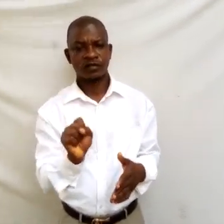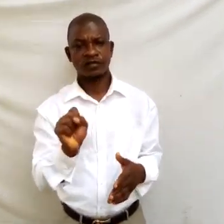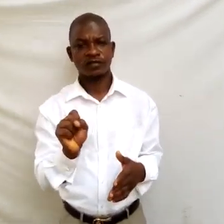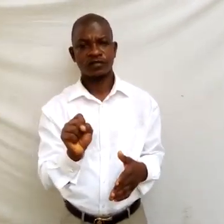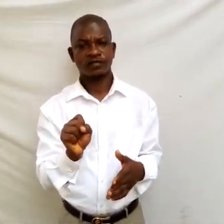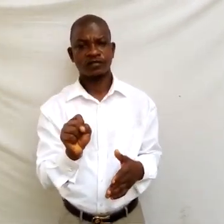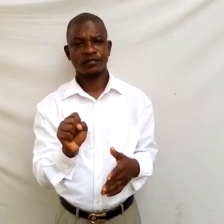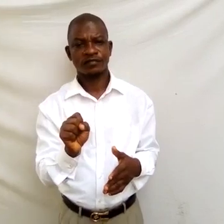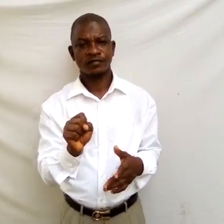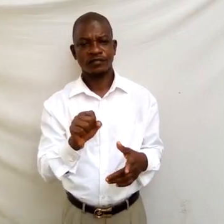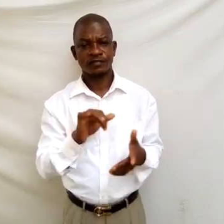That is,